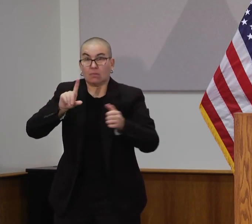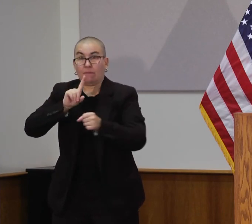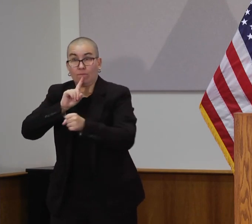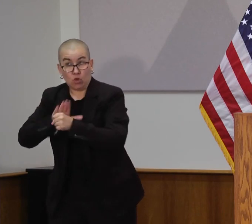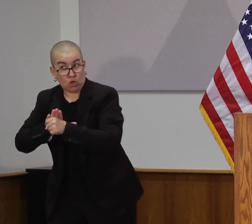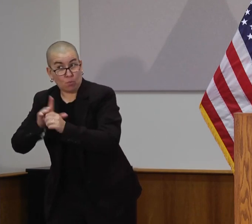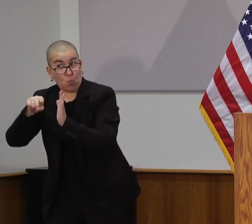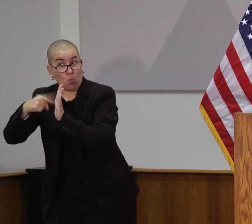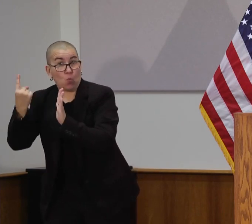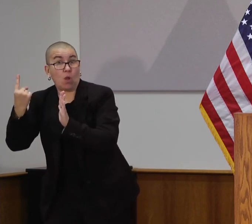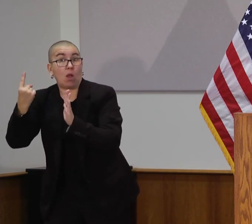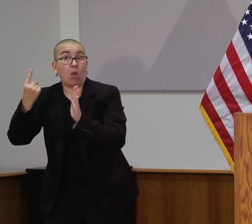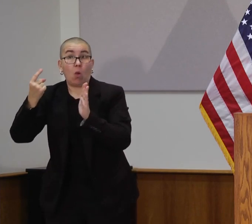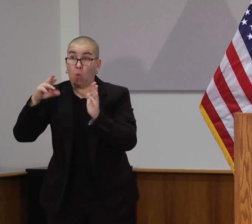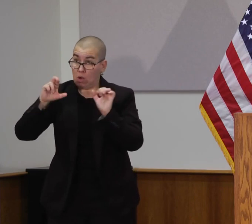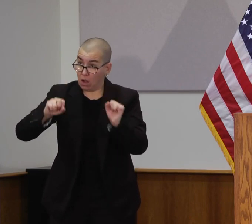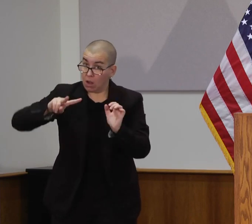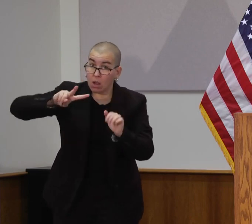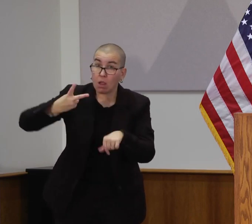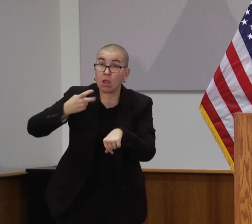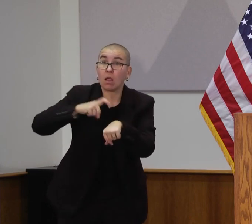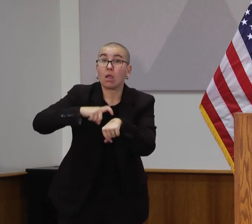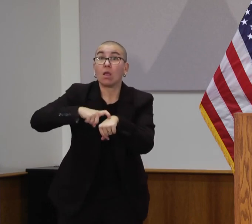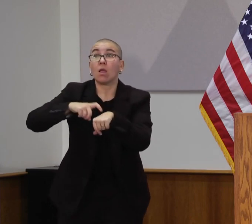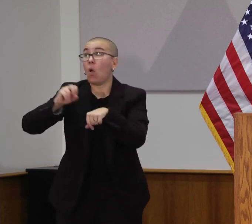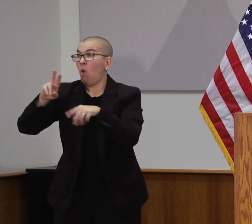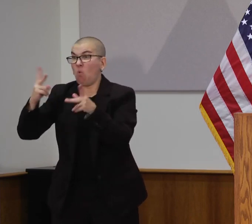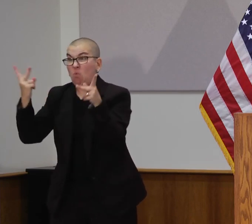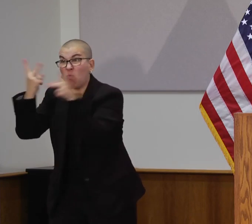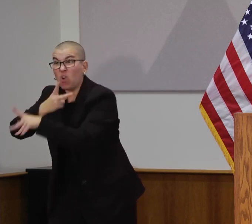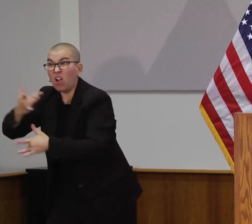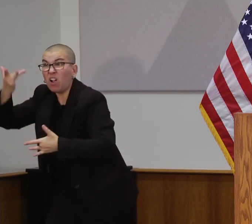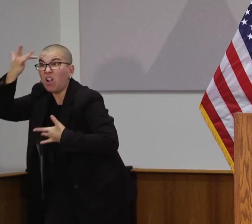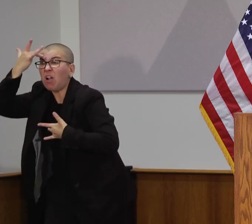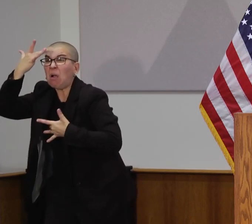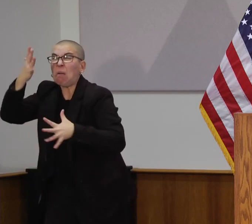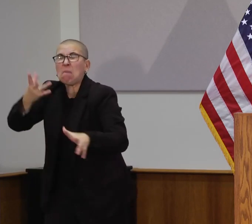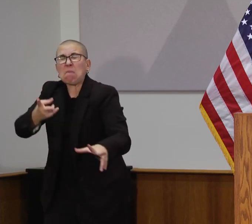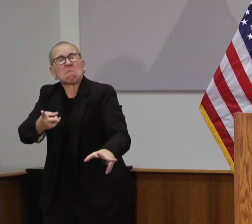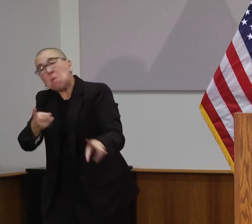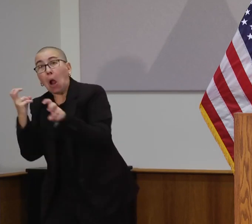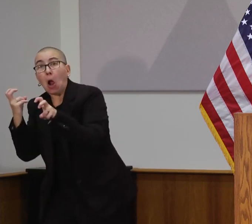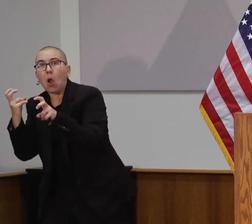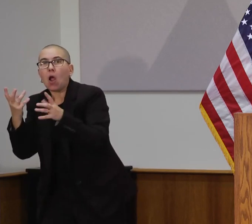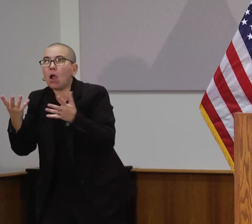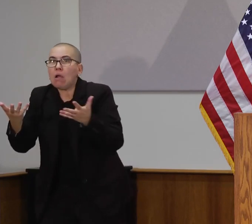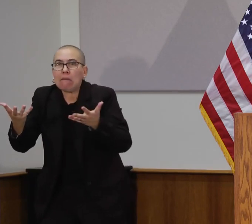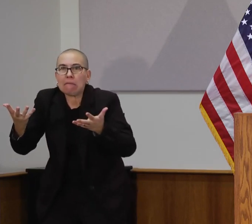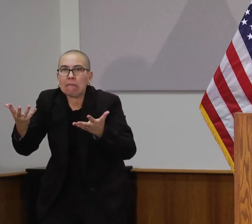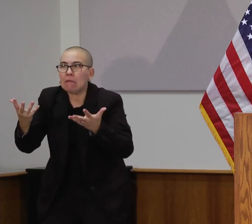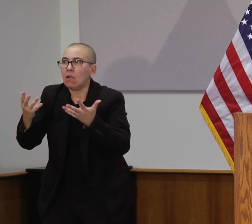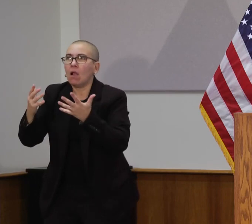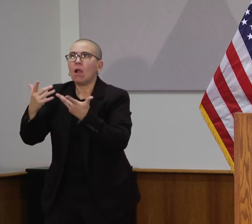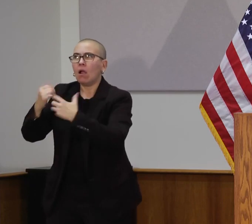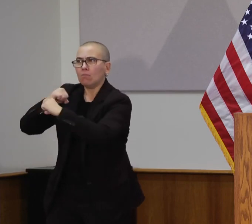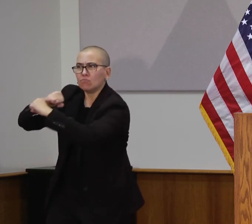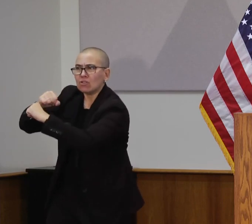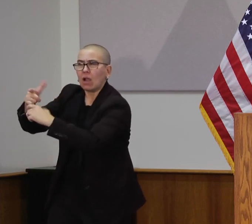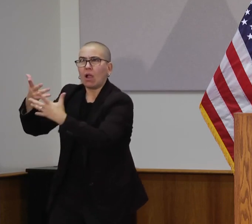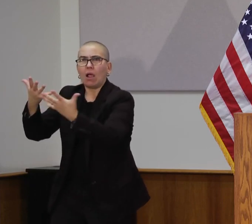also don't know then when you take that risk, how long would the protection be? So I think it's really important to think